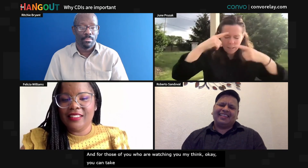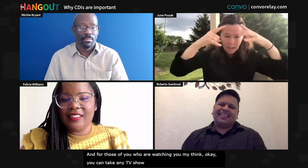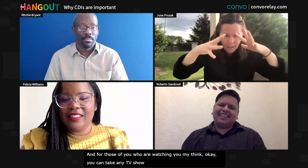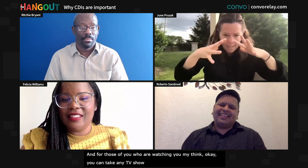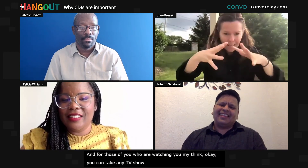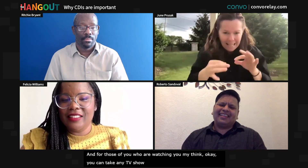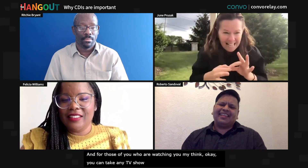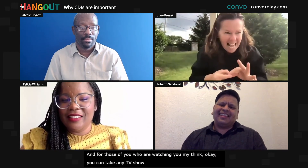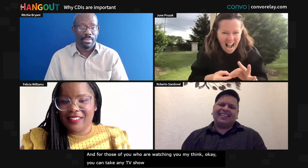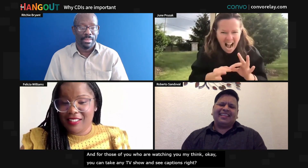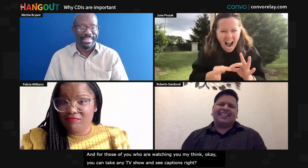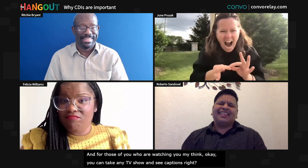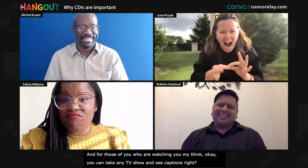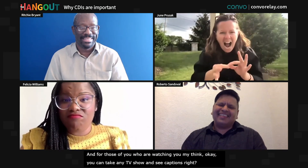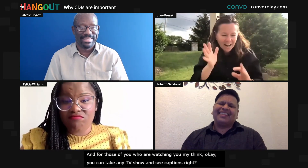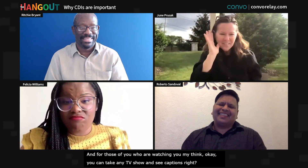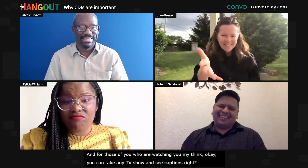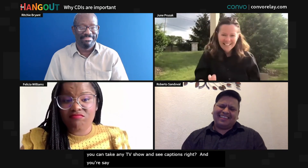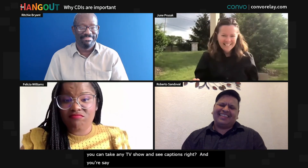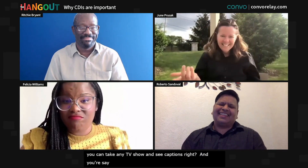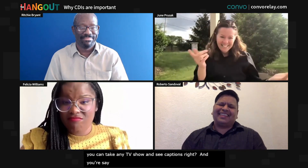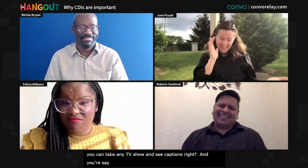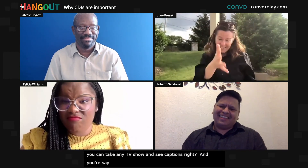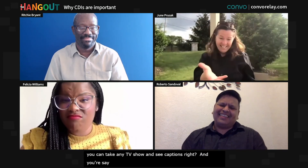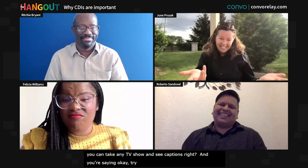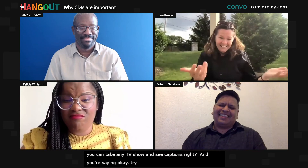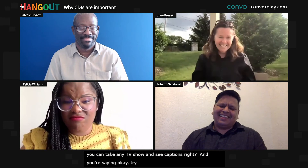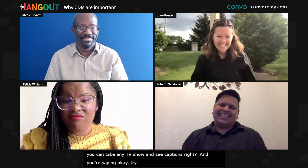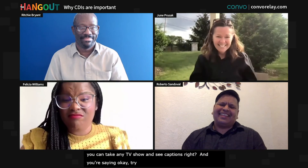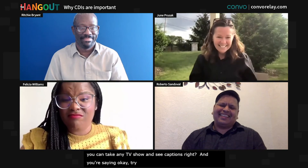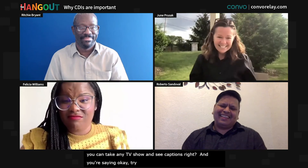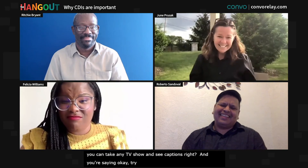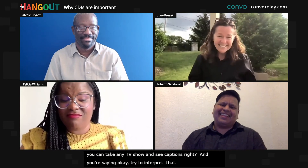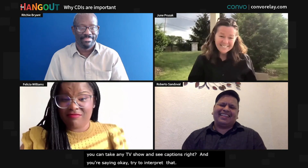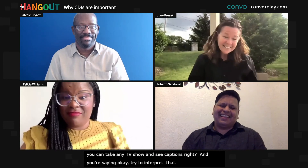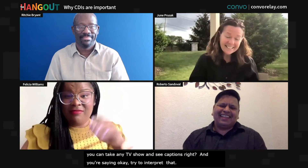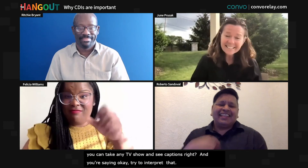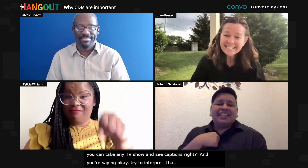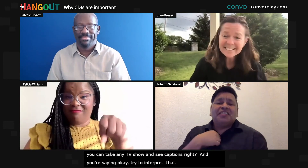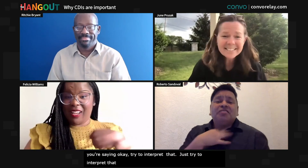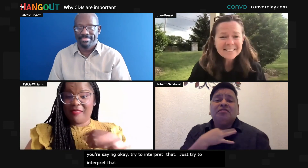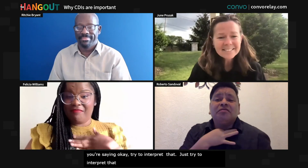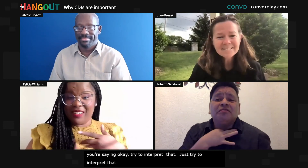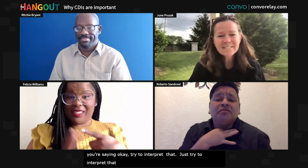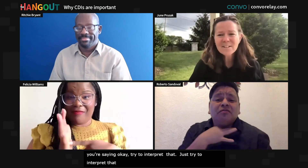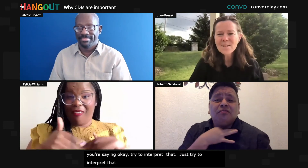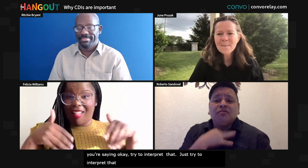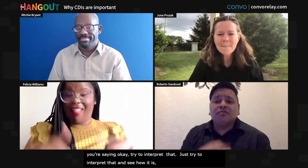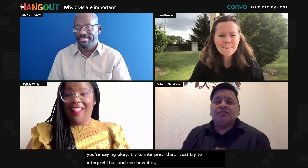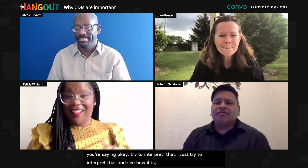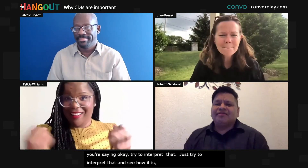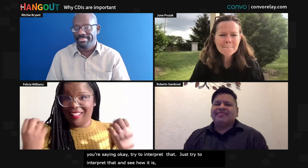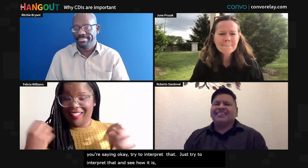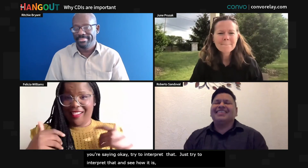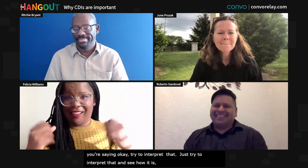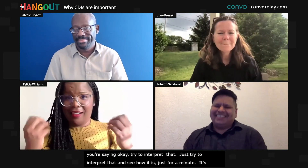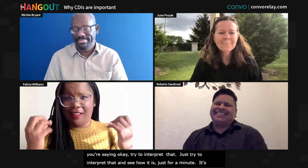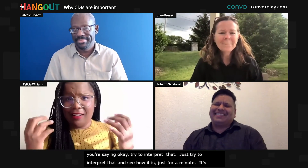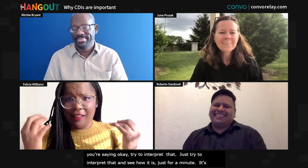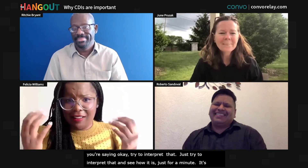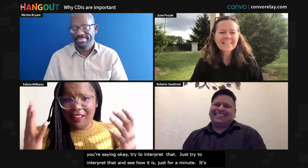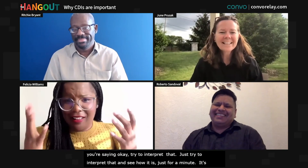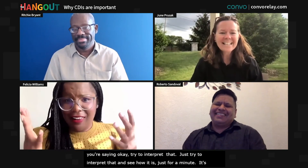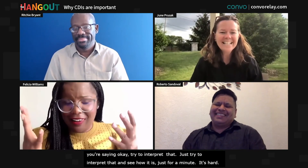you're saying, like, okay, try to interpret that. Just try to interpret that and see how it is just for a minute. It's hard. Alicia here.